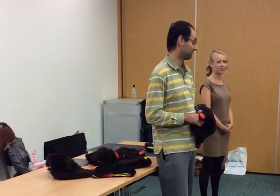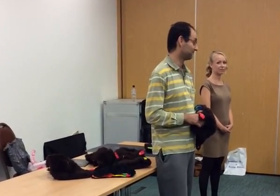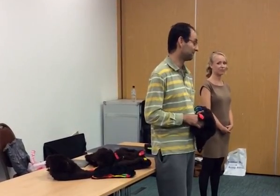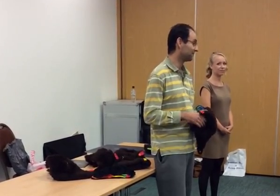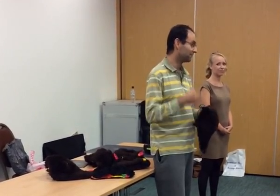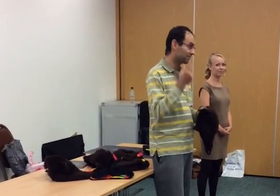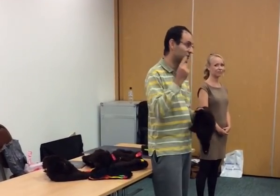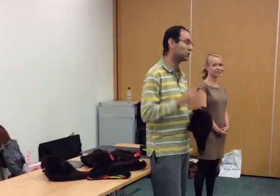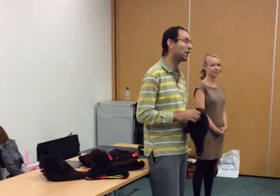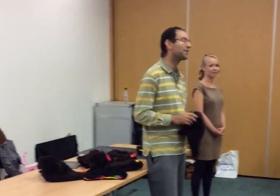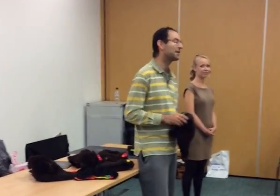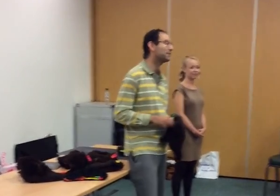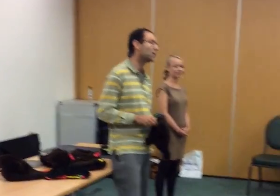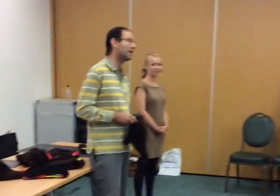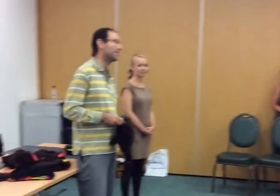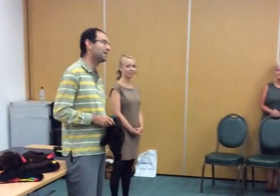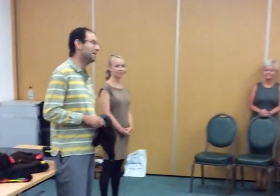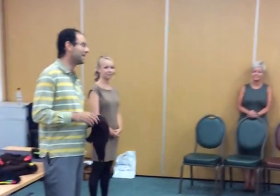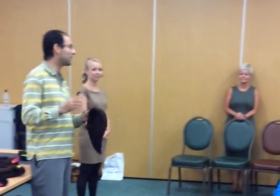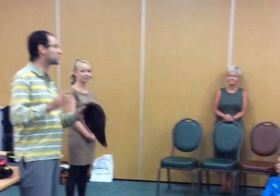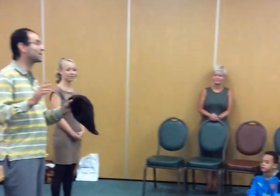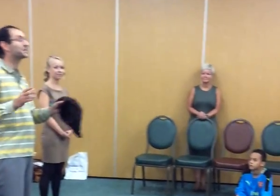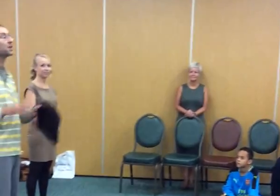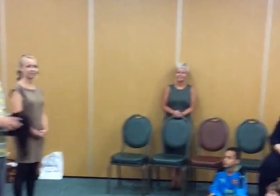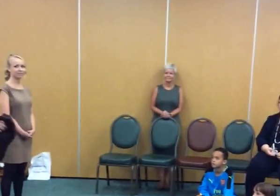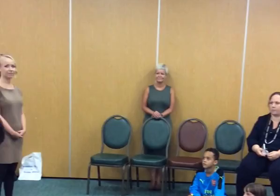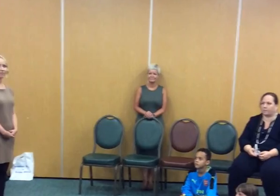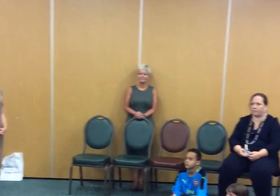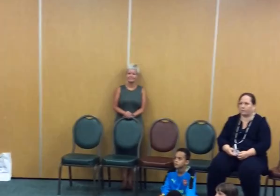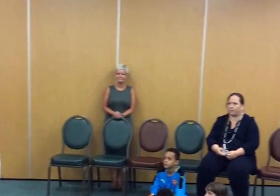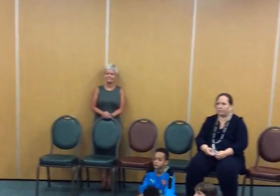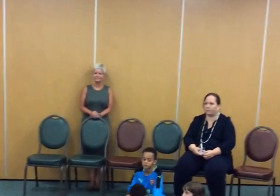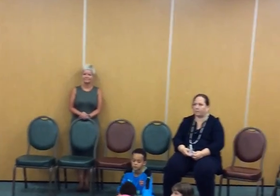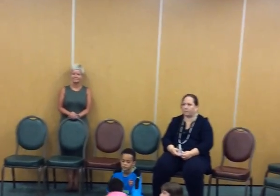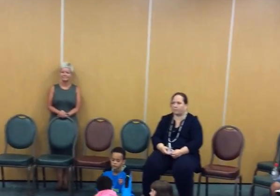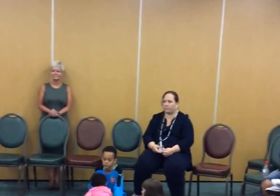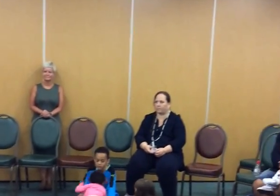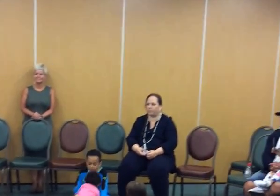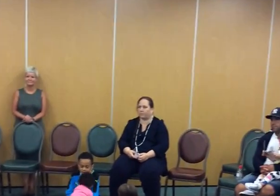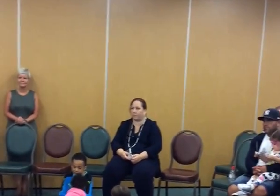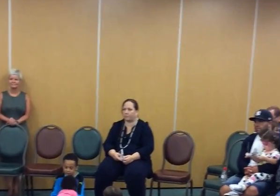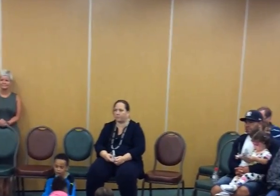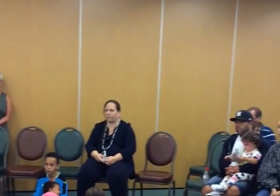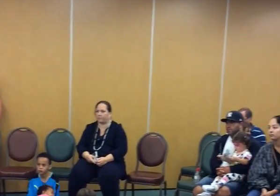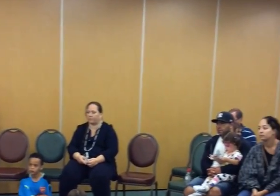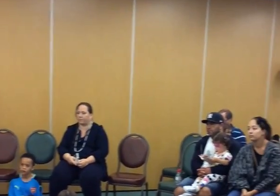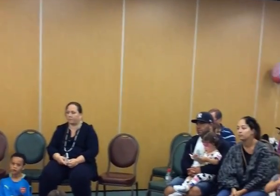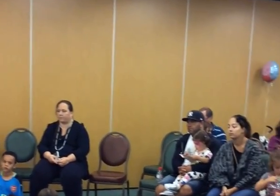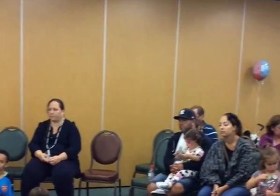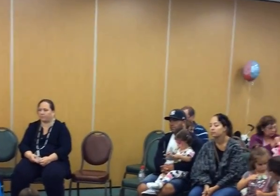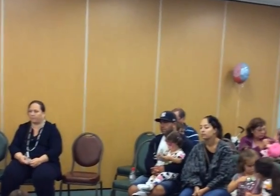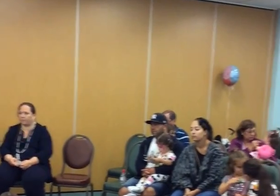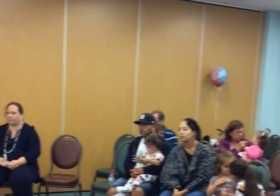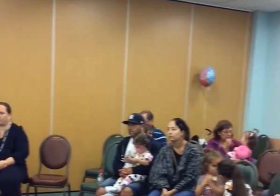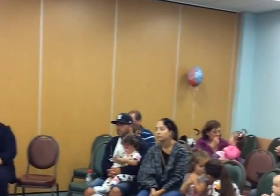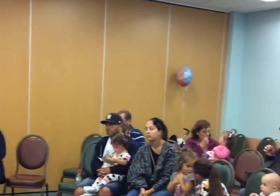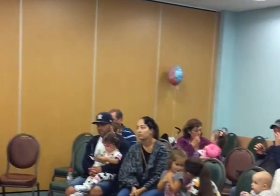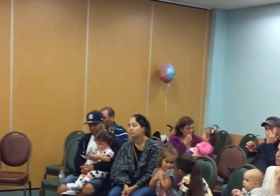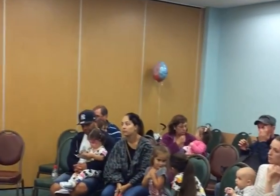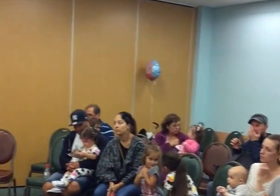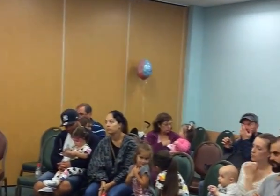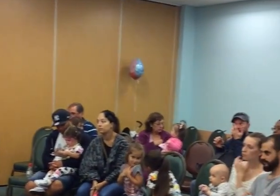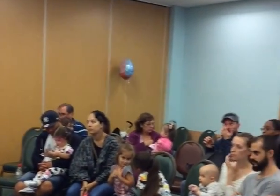me to do one thing for him, and that was when the time came to look after his bears. So the time came in April